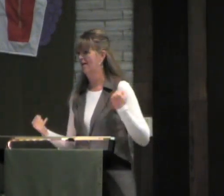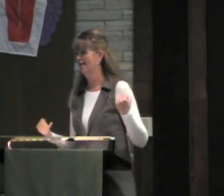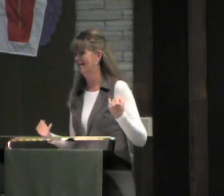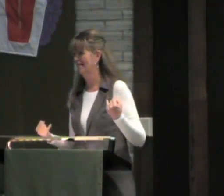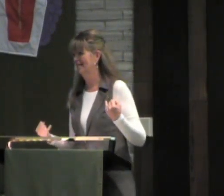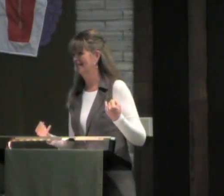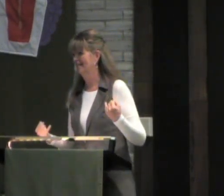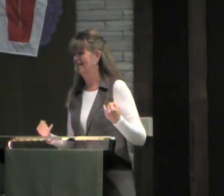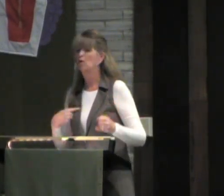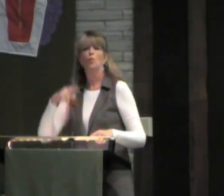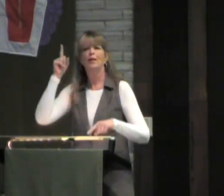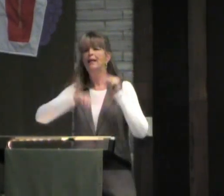joy.